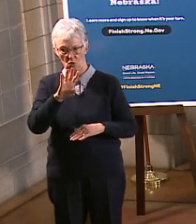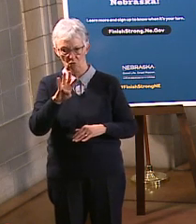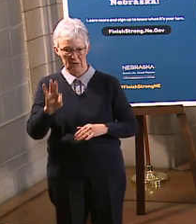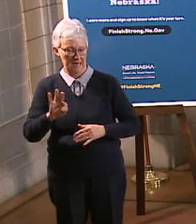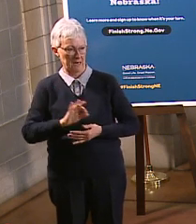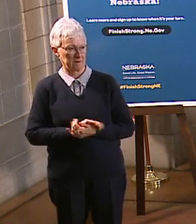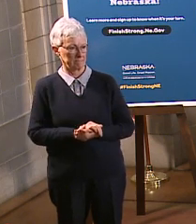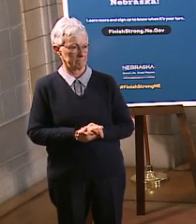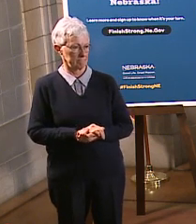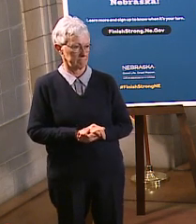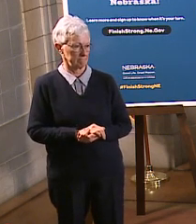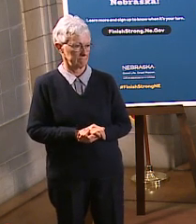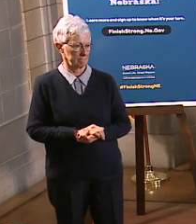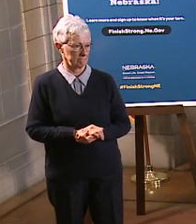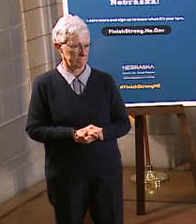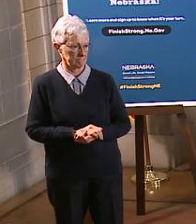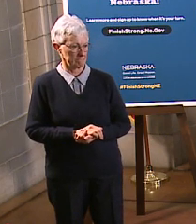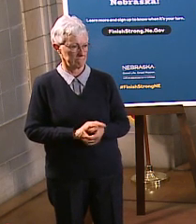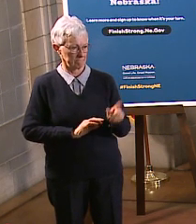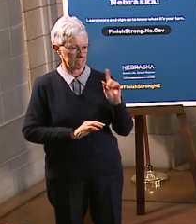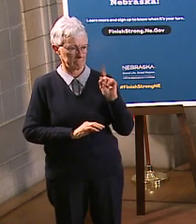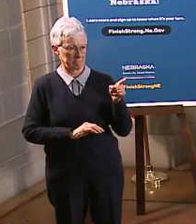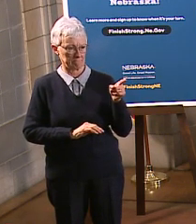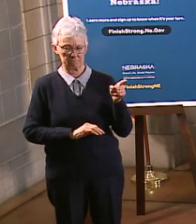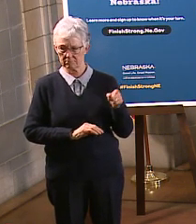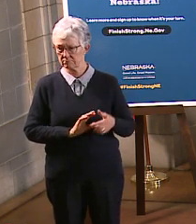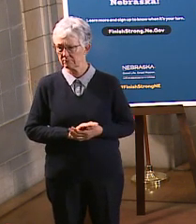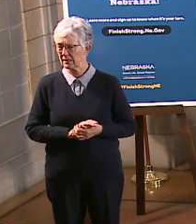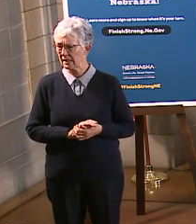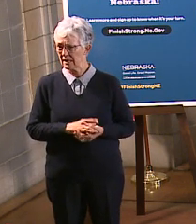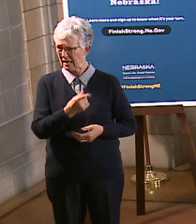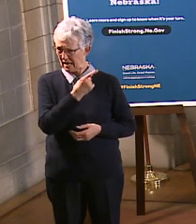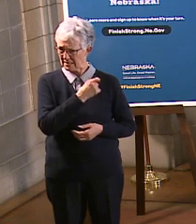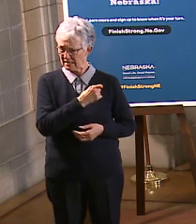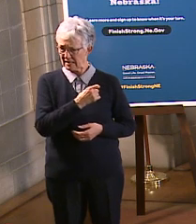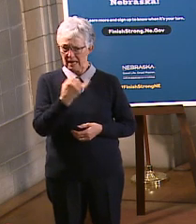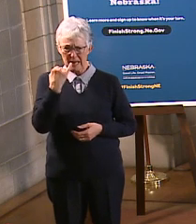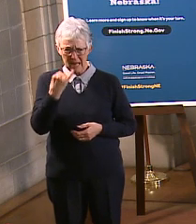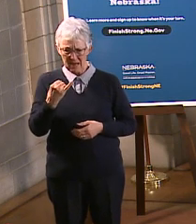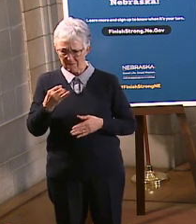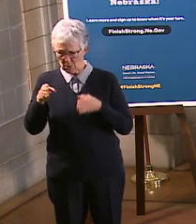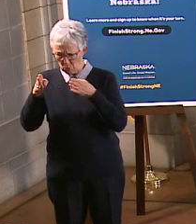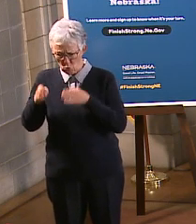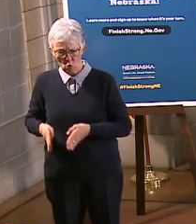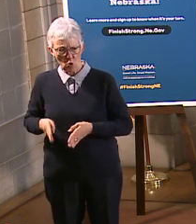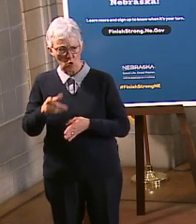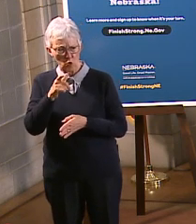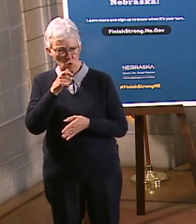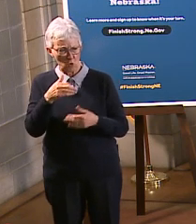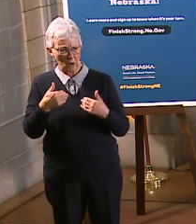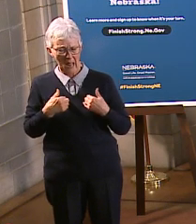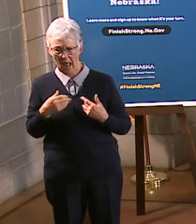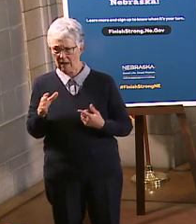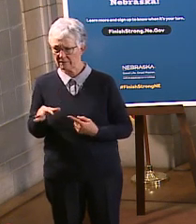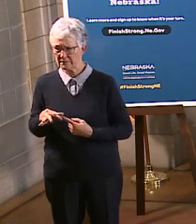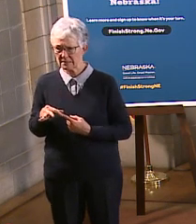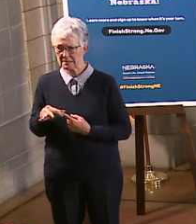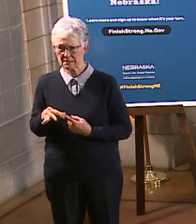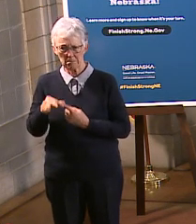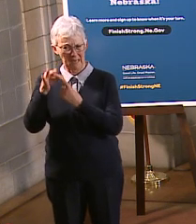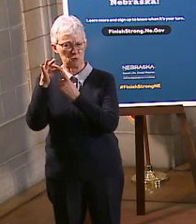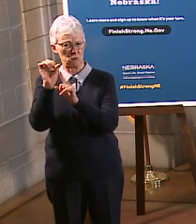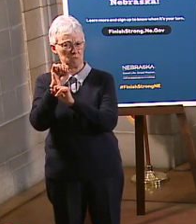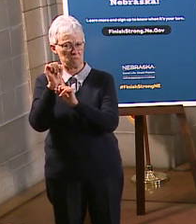Shouldn't there be some kind of appeal mechanism for somebody who has special circumstances, like the woman that we wrote about in the Saturday paper? She's